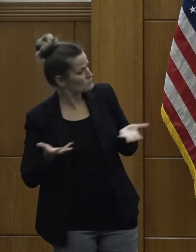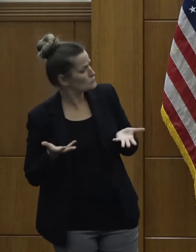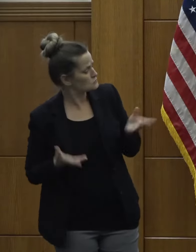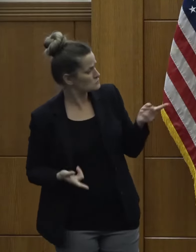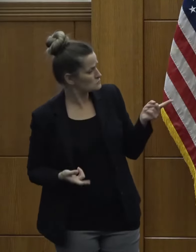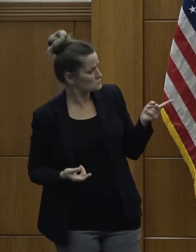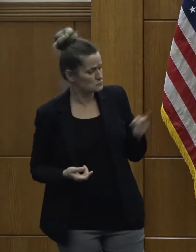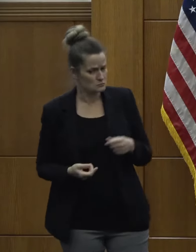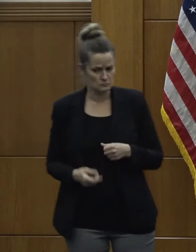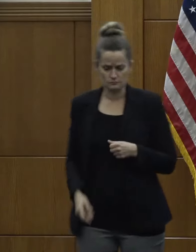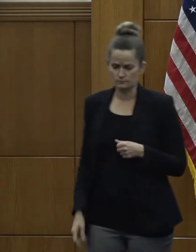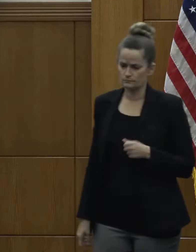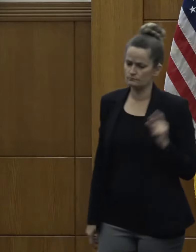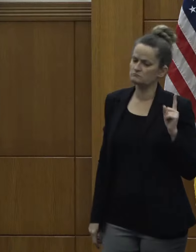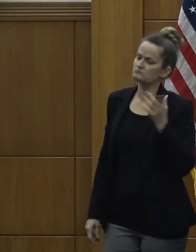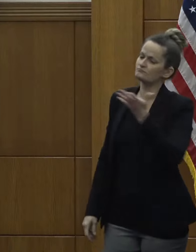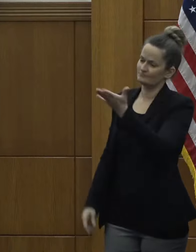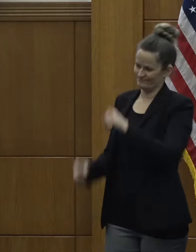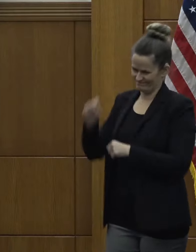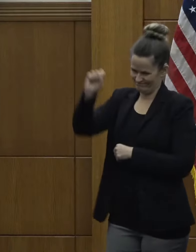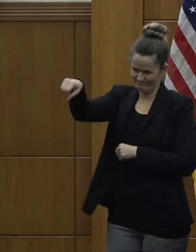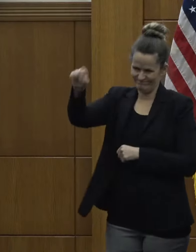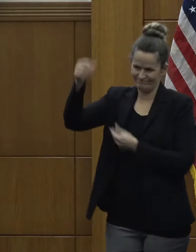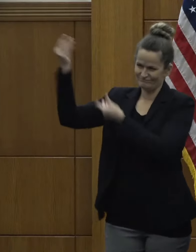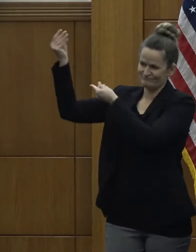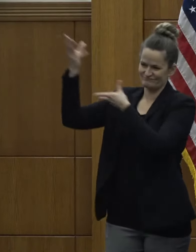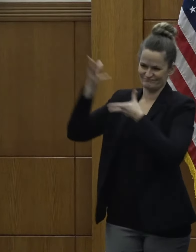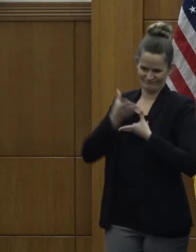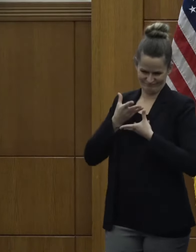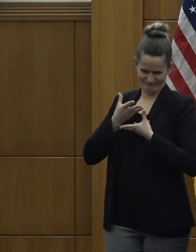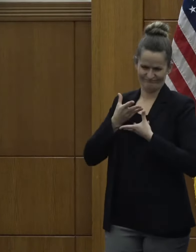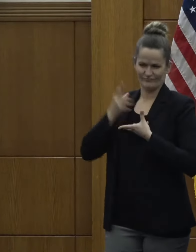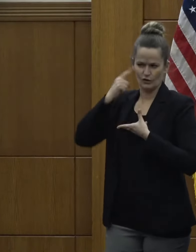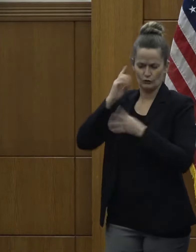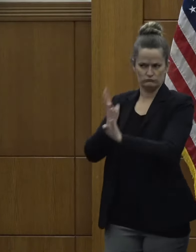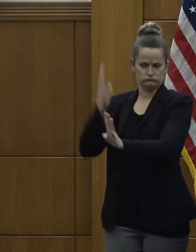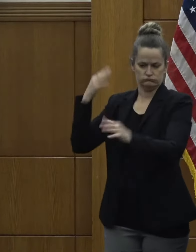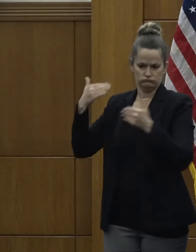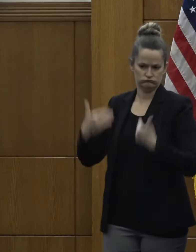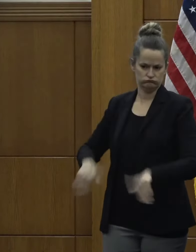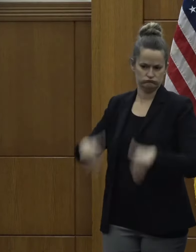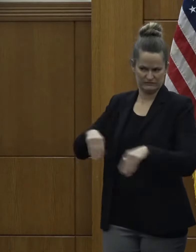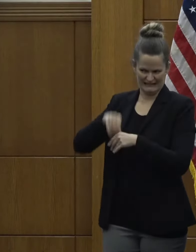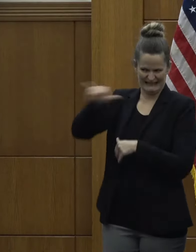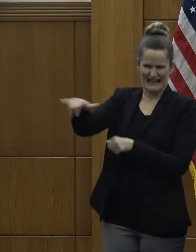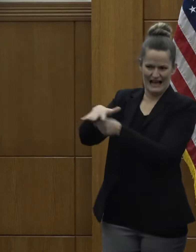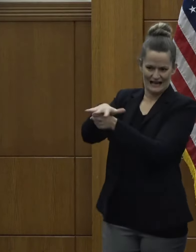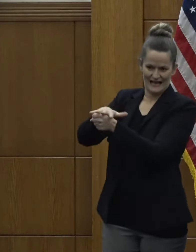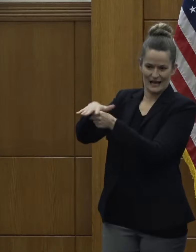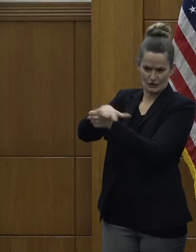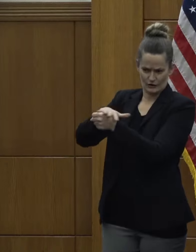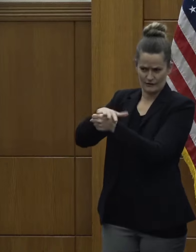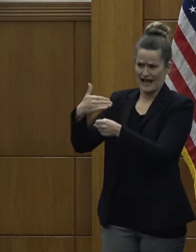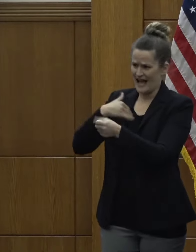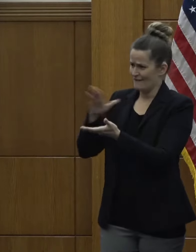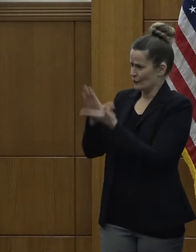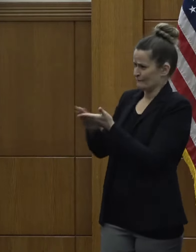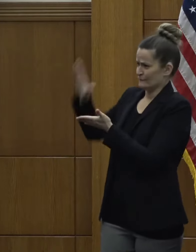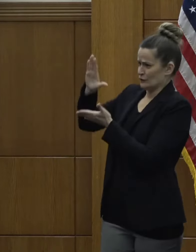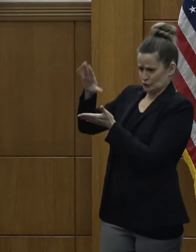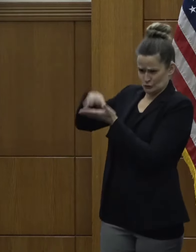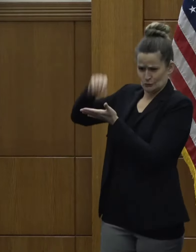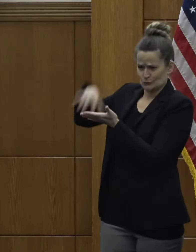Thanks. So we have heard that there are long lines in some localities that have universities and colleges, as a